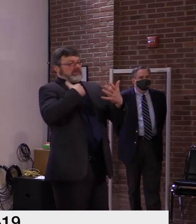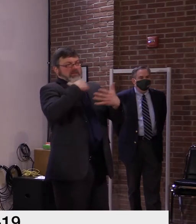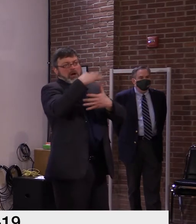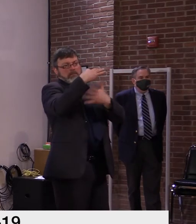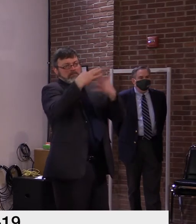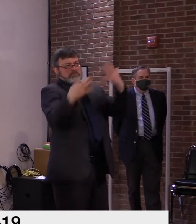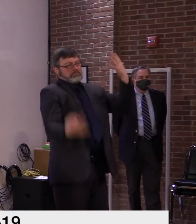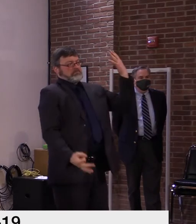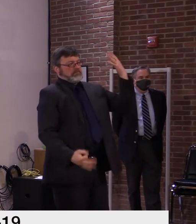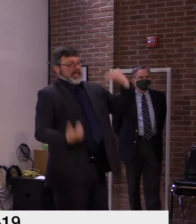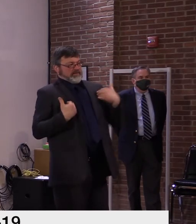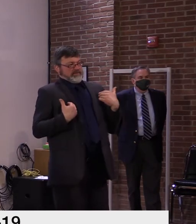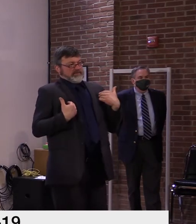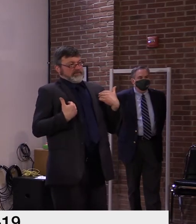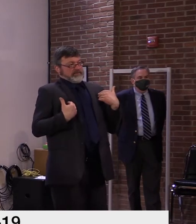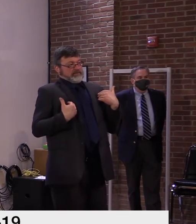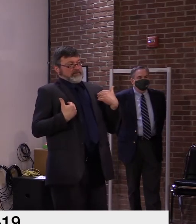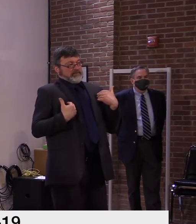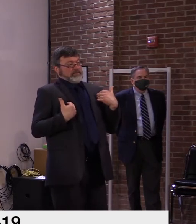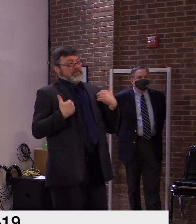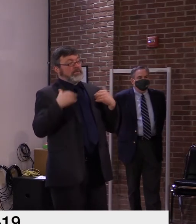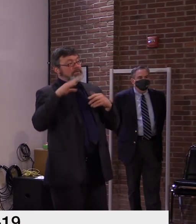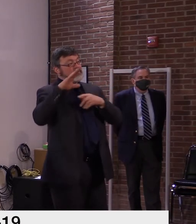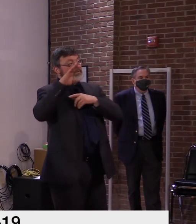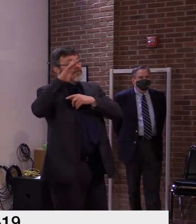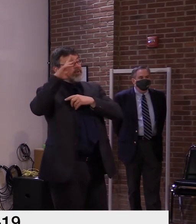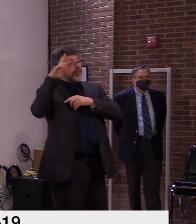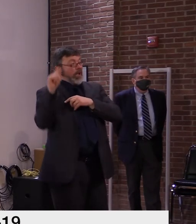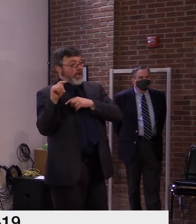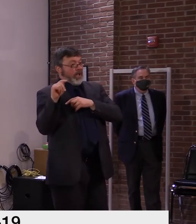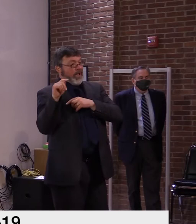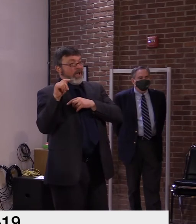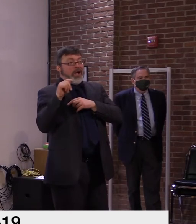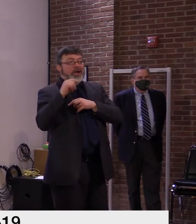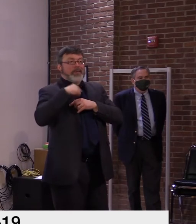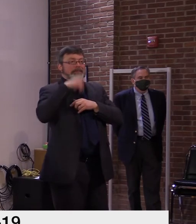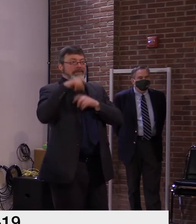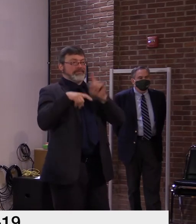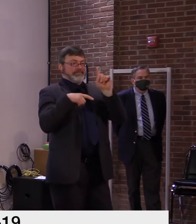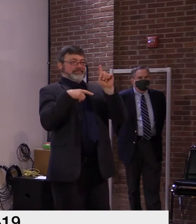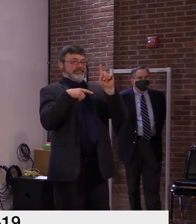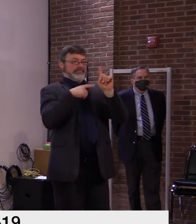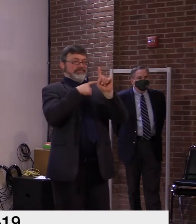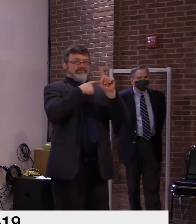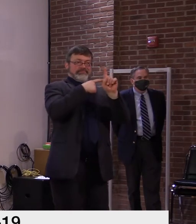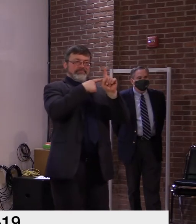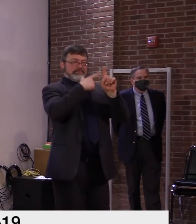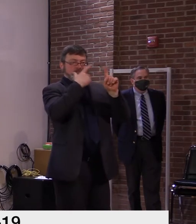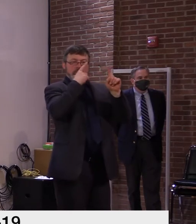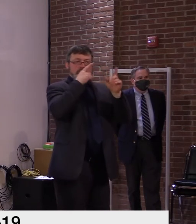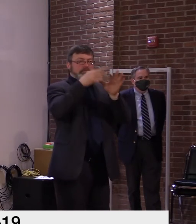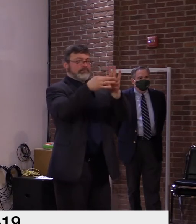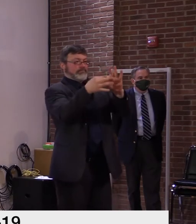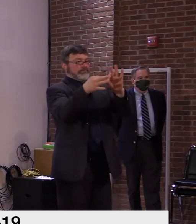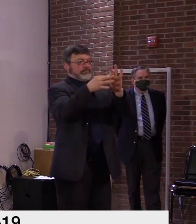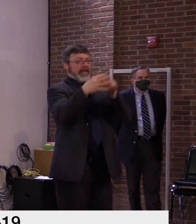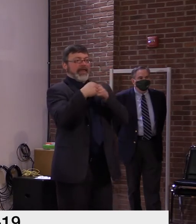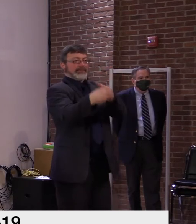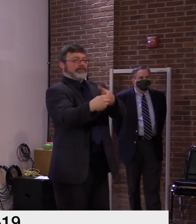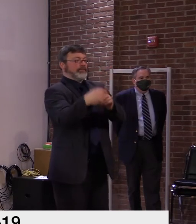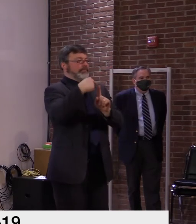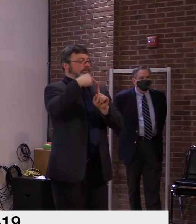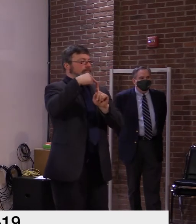the majority party, as well as the treasurer. And we'll have to have some